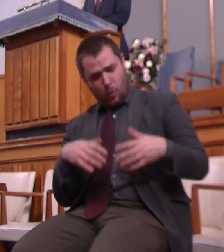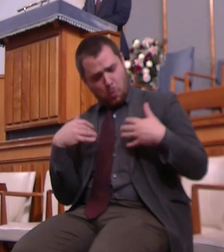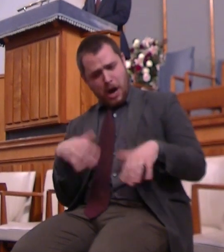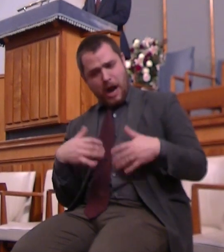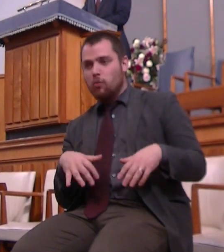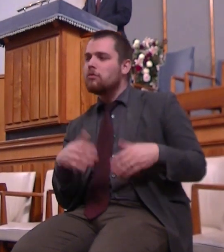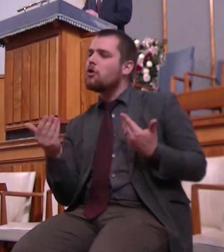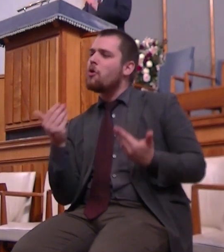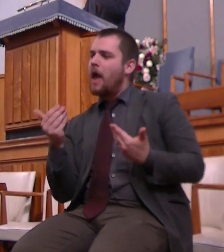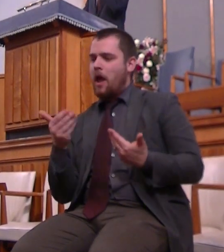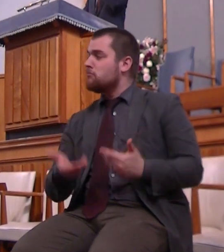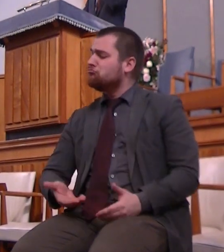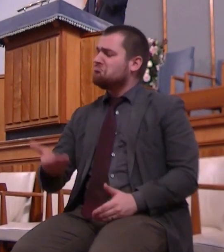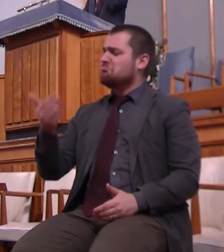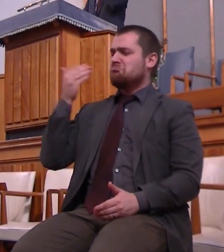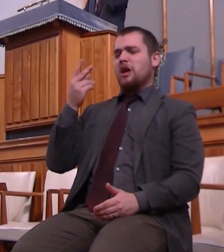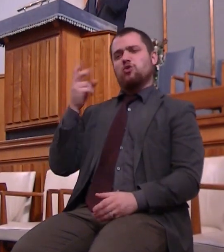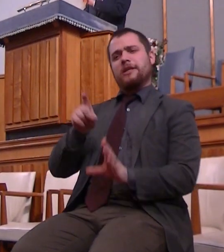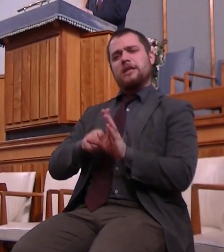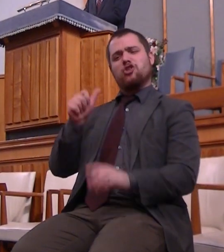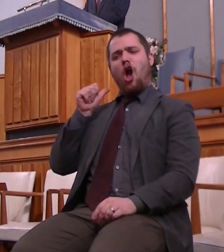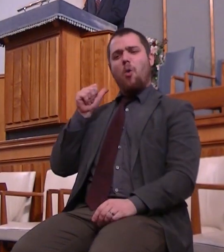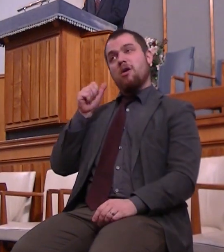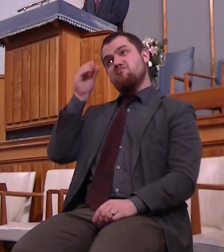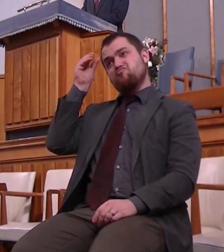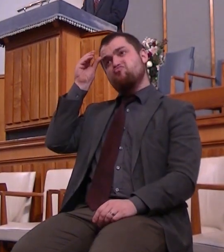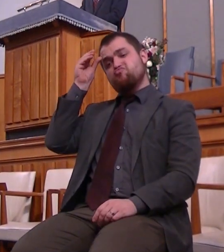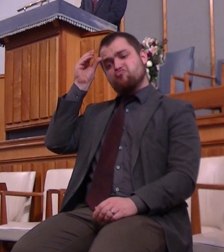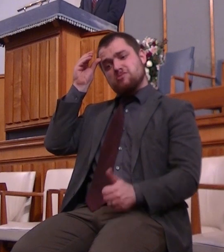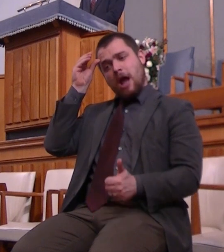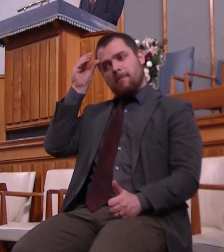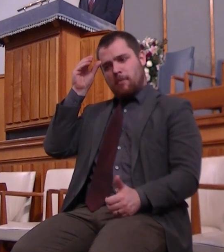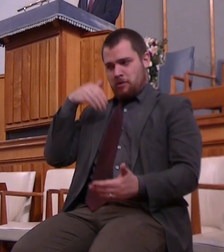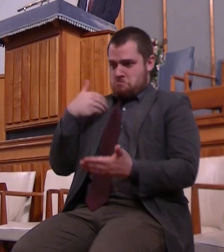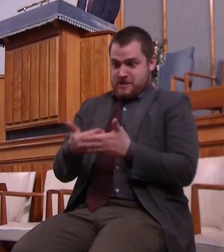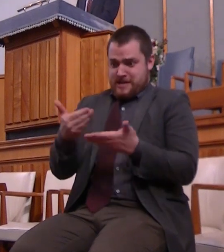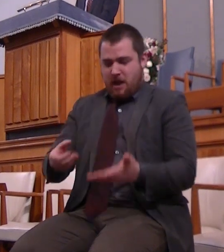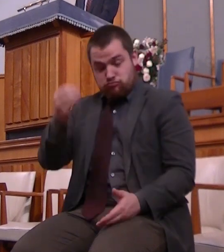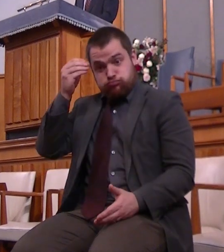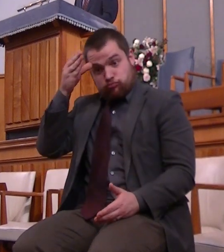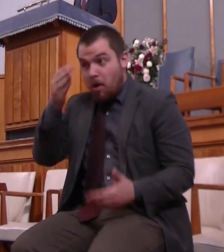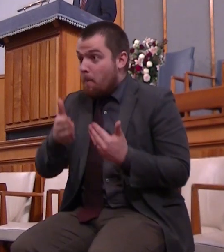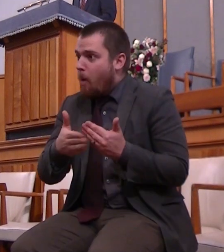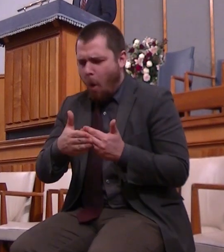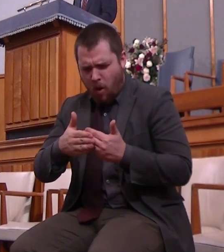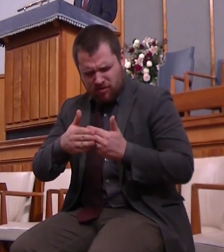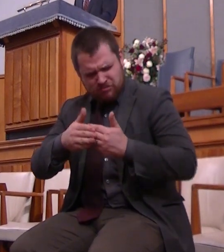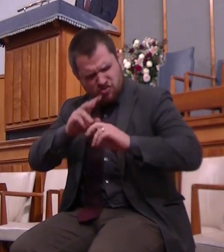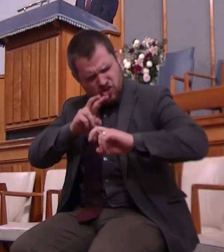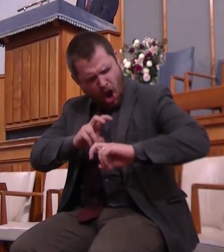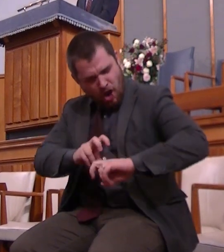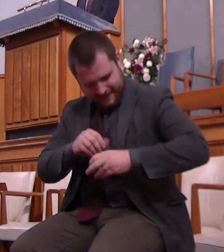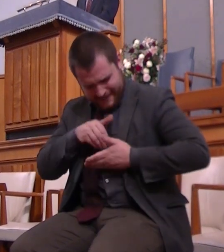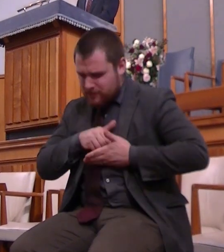knew 20 years ago concerning thousands of microscopic chemical reactions,